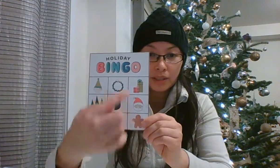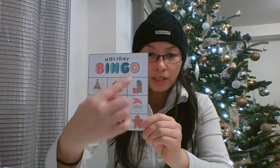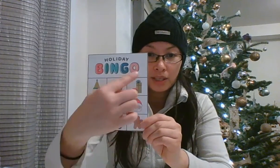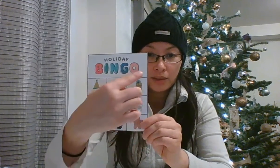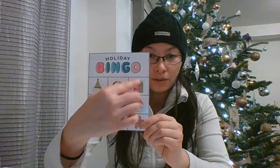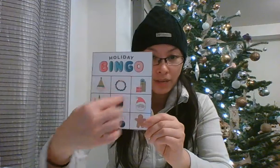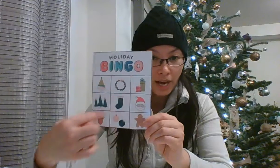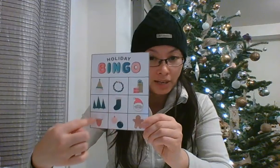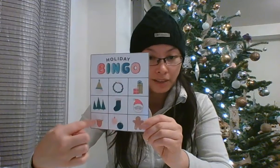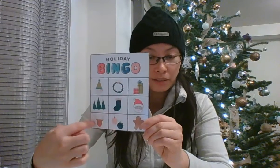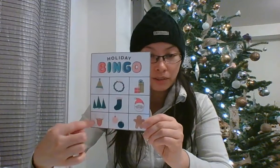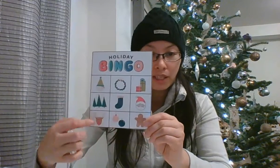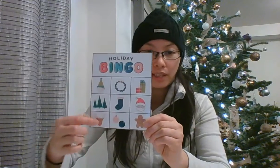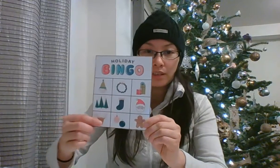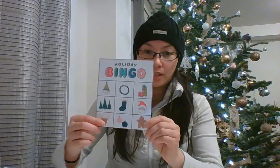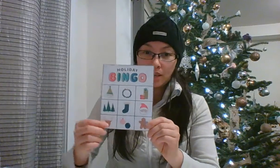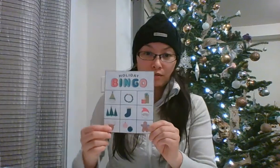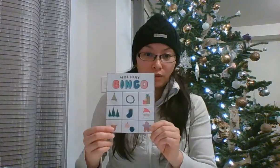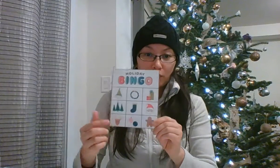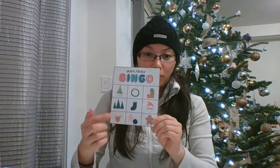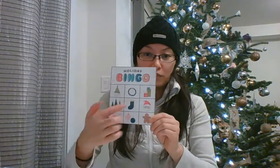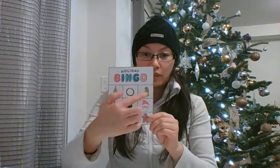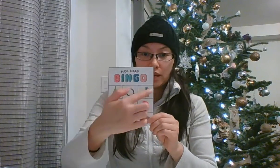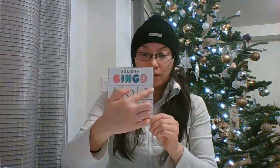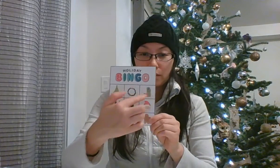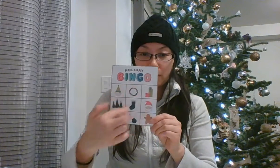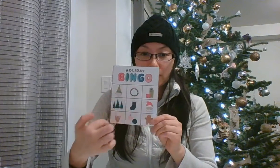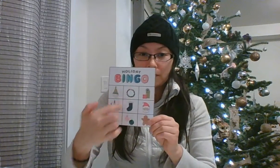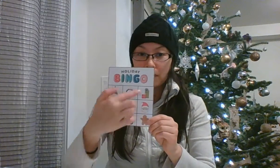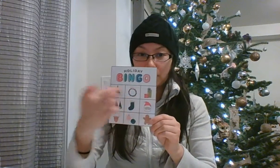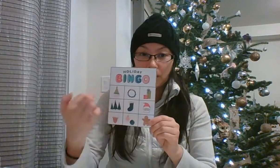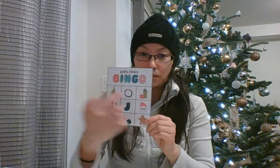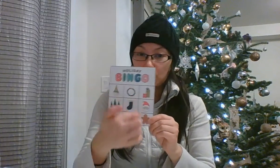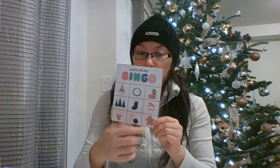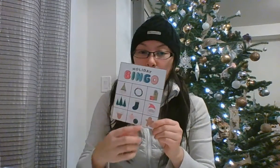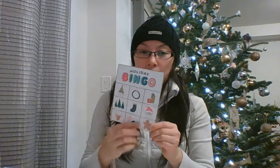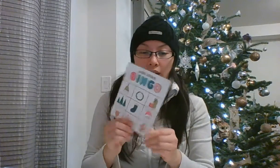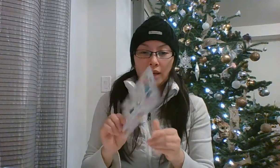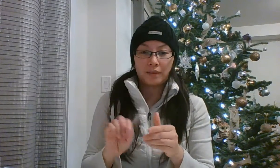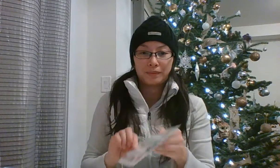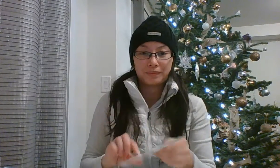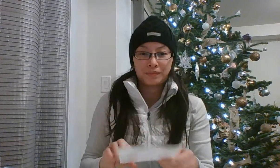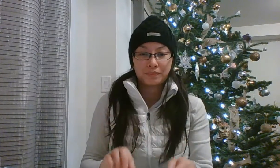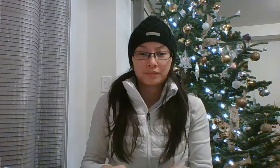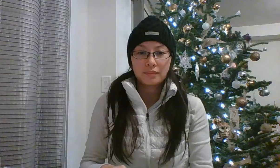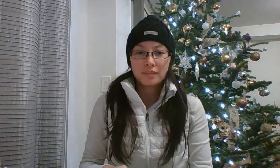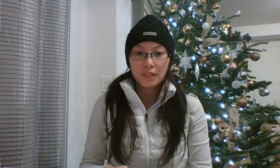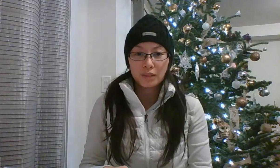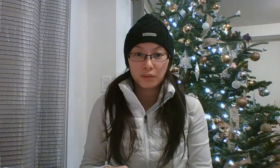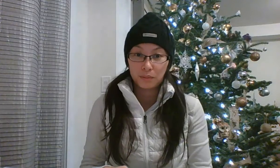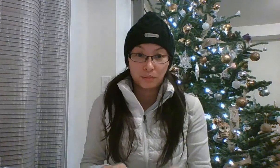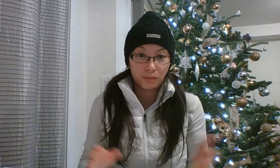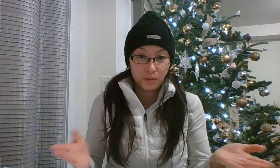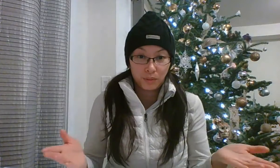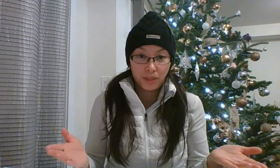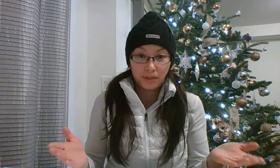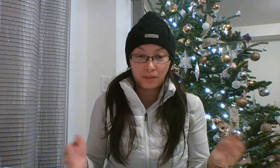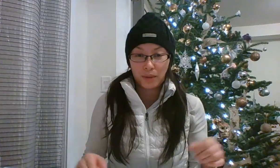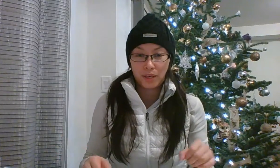vertically or diagonally. If you get 3 of them in a row, then you win your bingo.